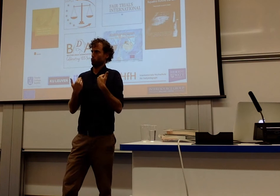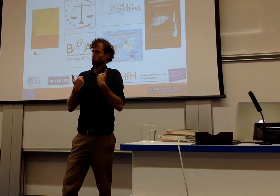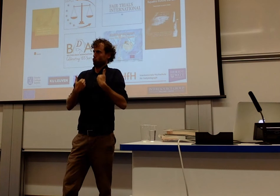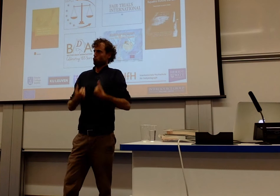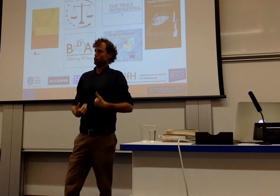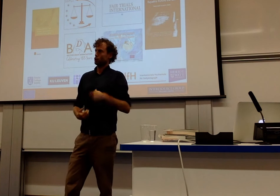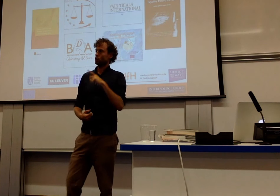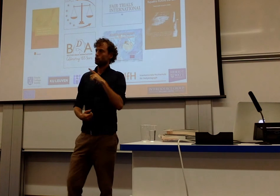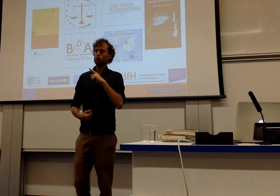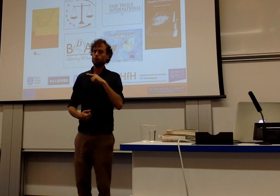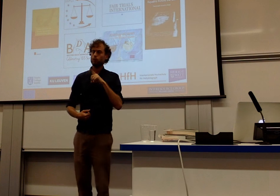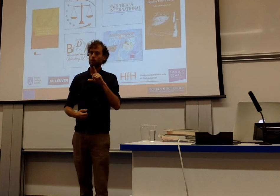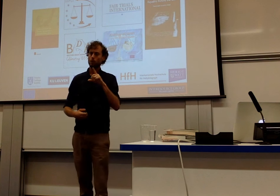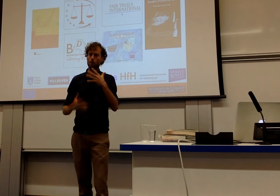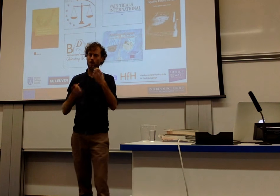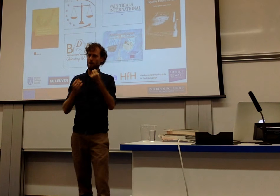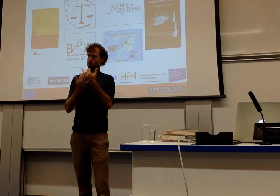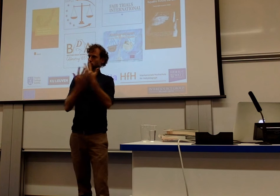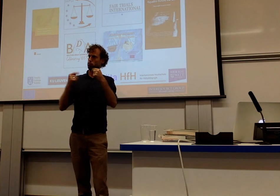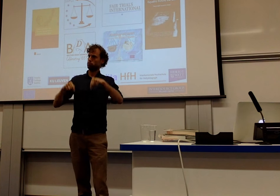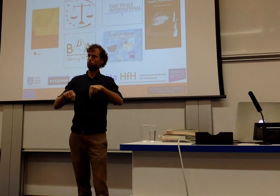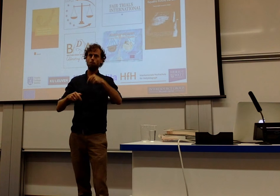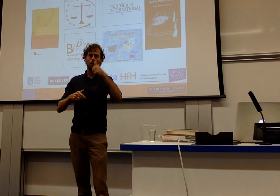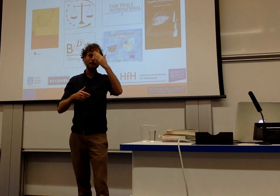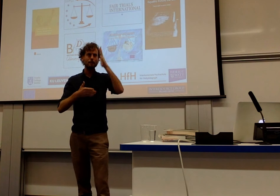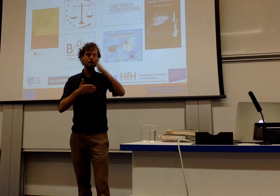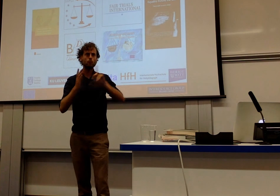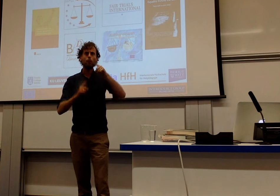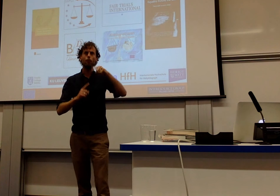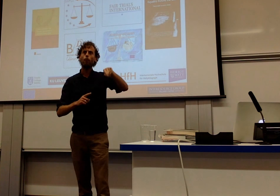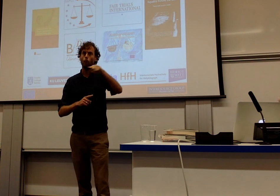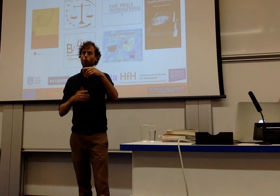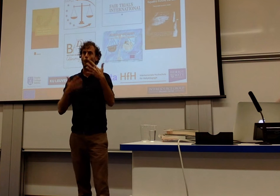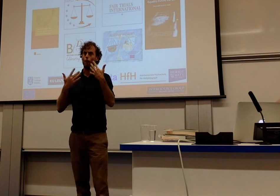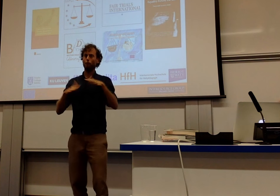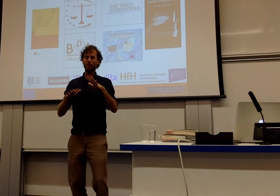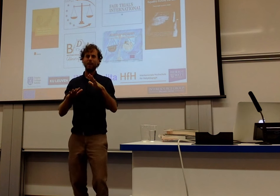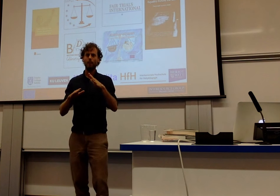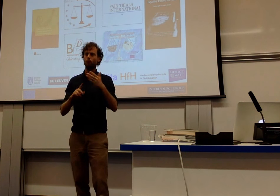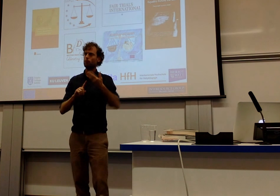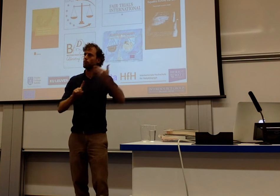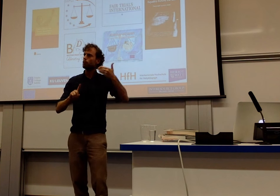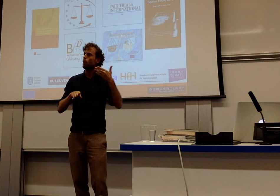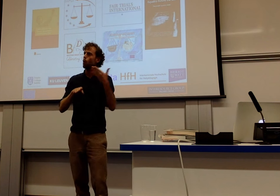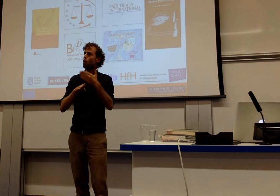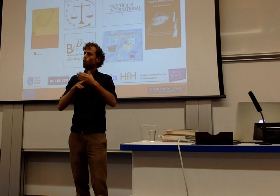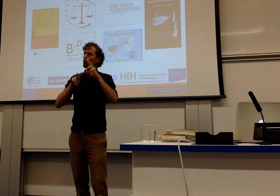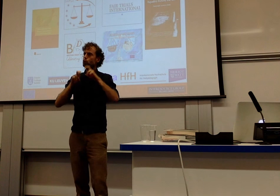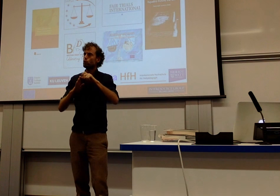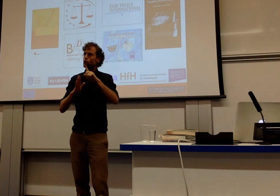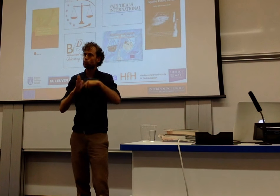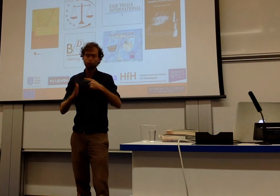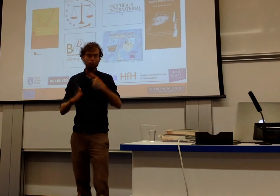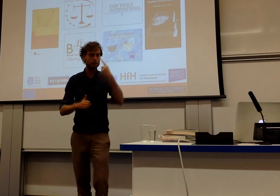in working in this project here at Heriot-Watt, we have a very rich access to resources. There's people who have